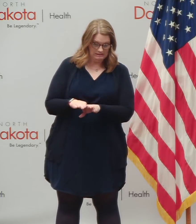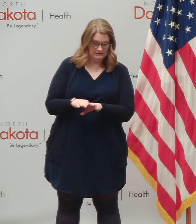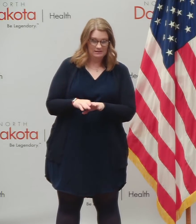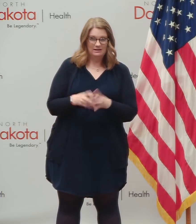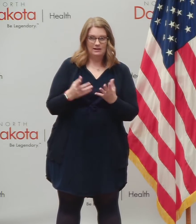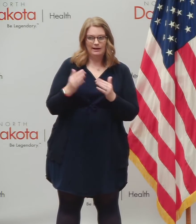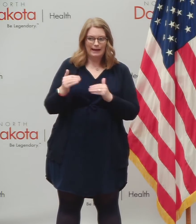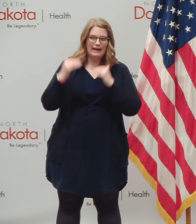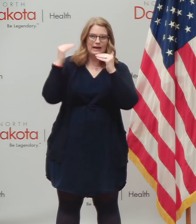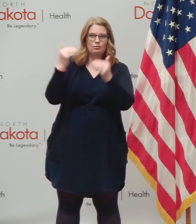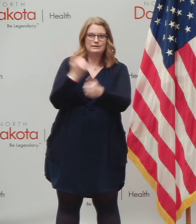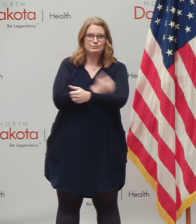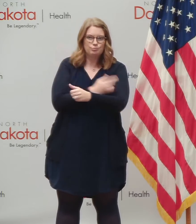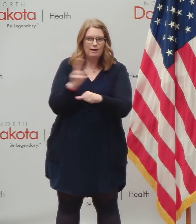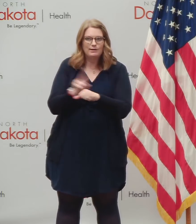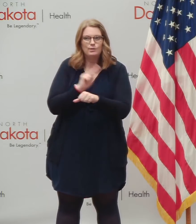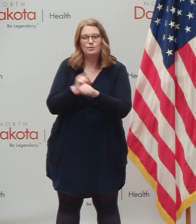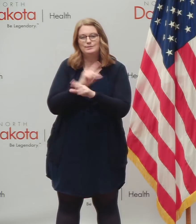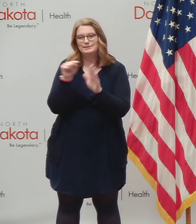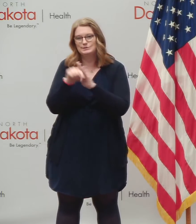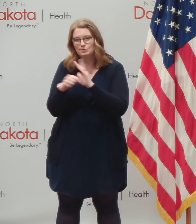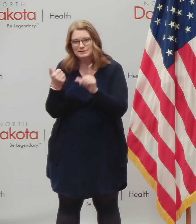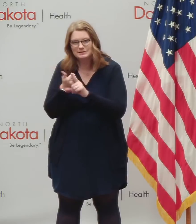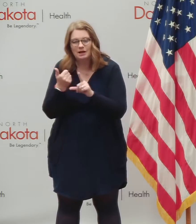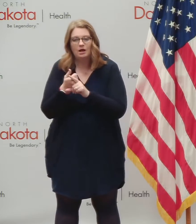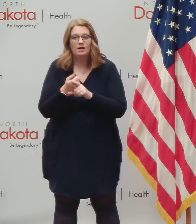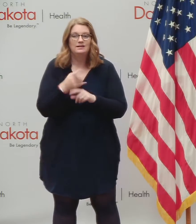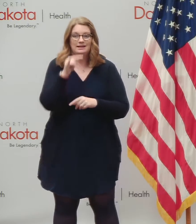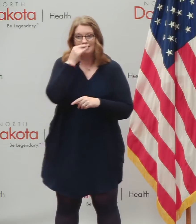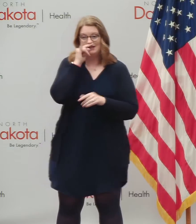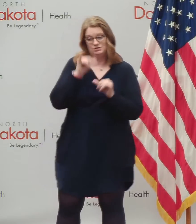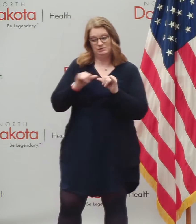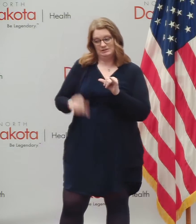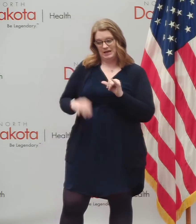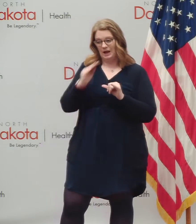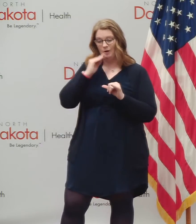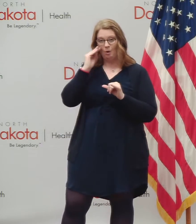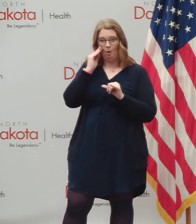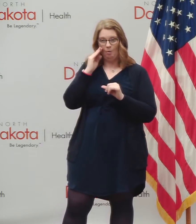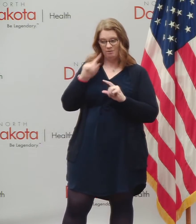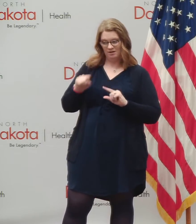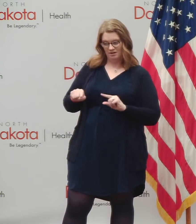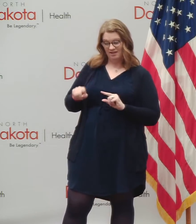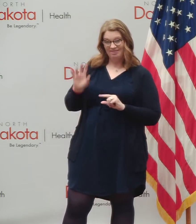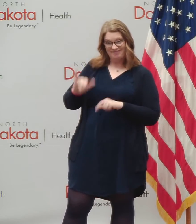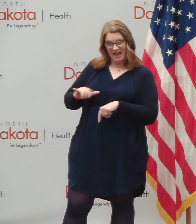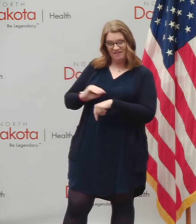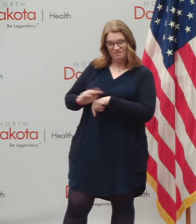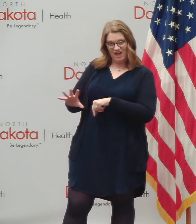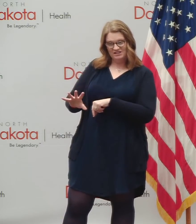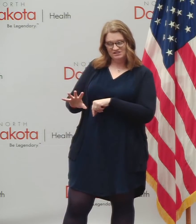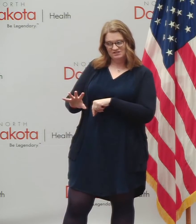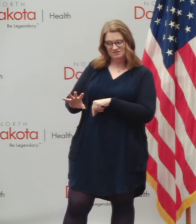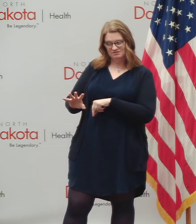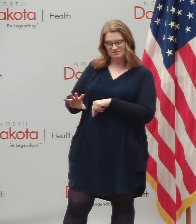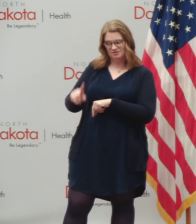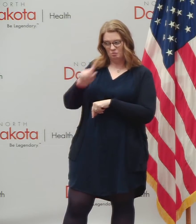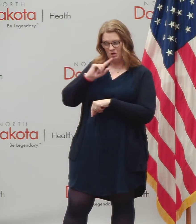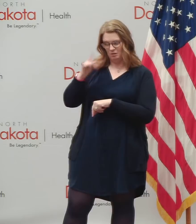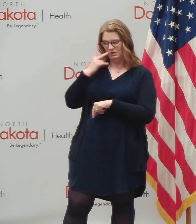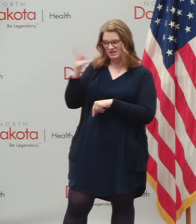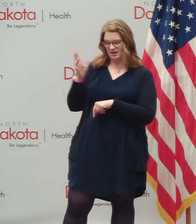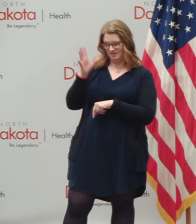drug use, suicide, kept kids out of school, the effects of that are going to be seen for generations. They might be waving a victory flag right now